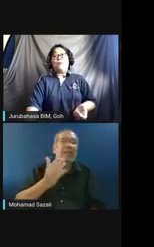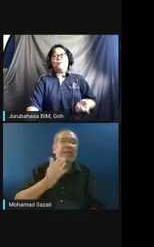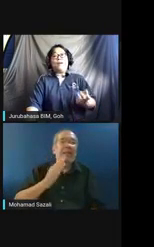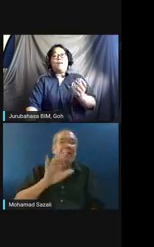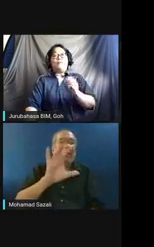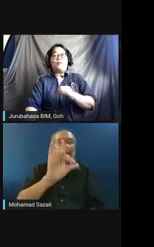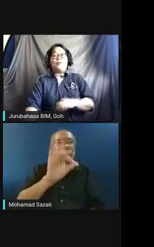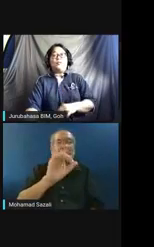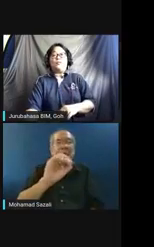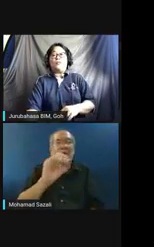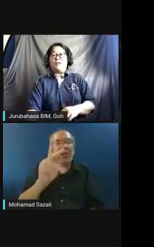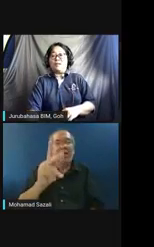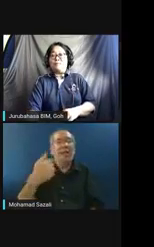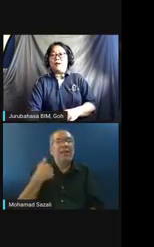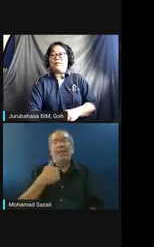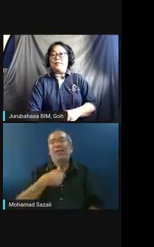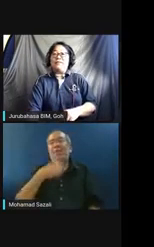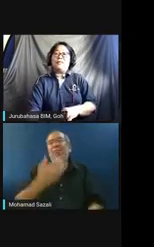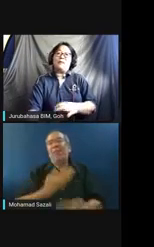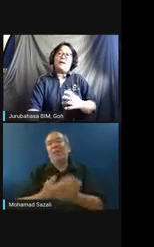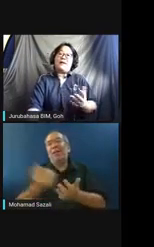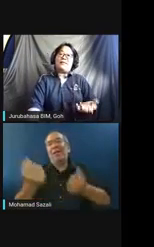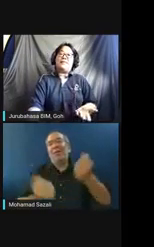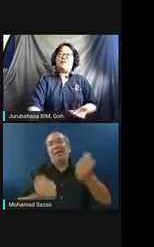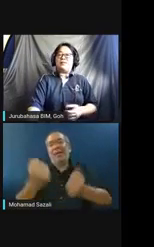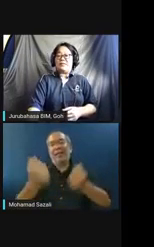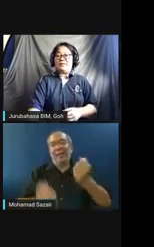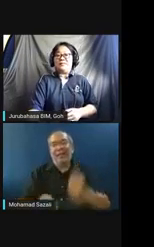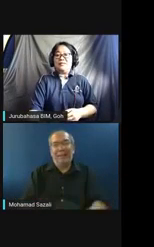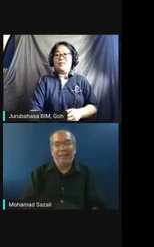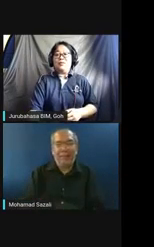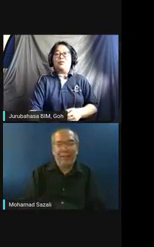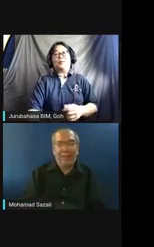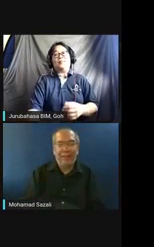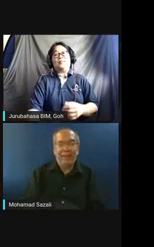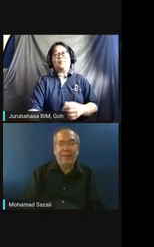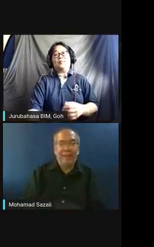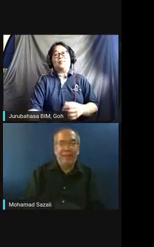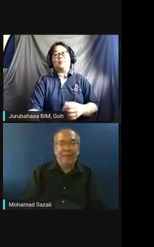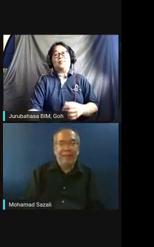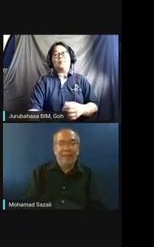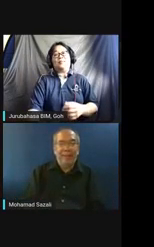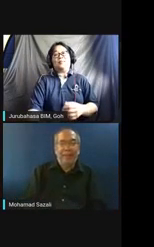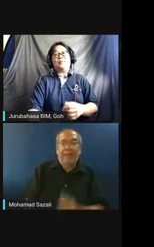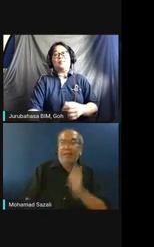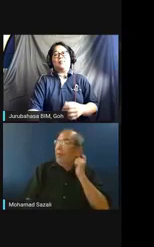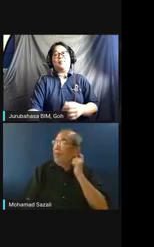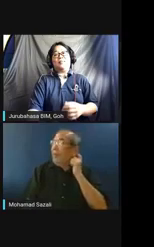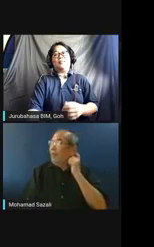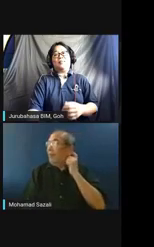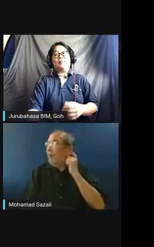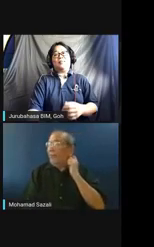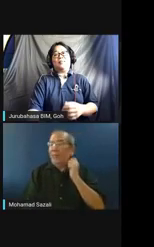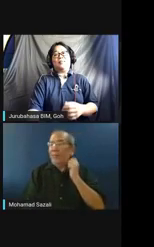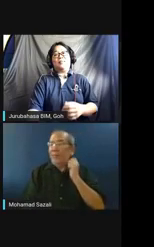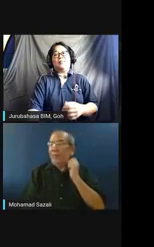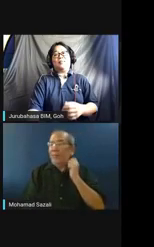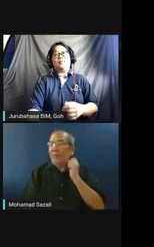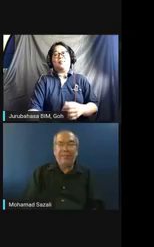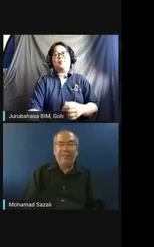But if you want to have the options of cochlear implants, it's about 80,000. So 80,000, I might as well buy a new